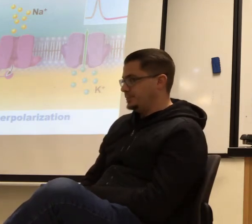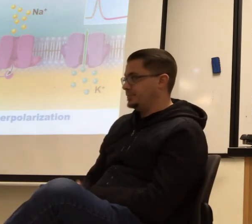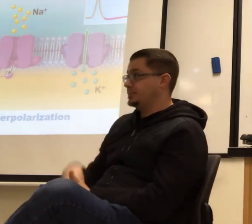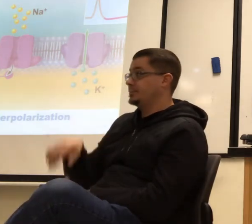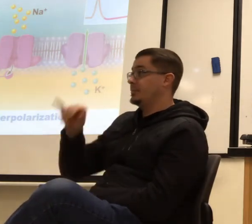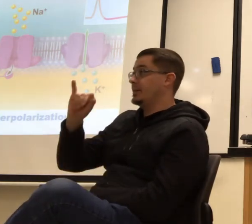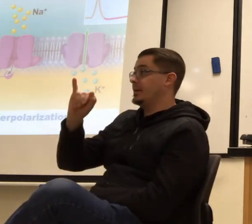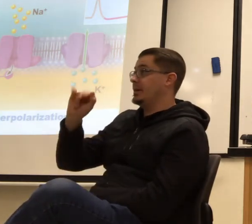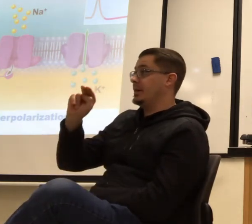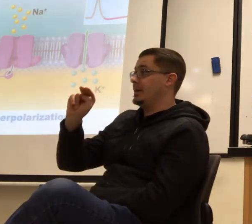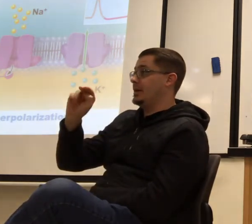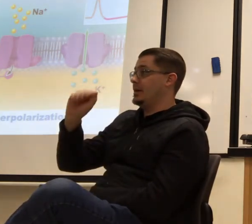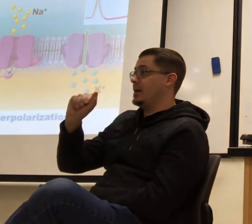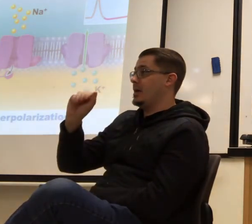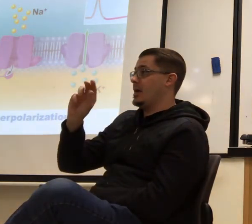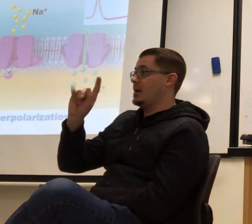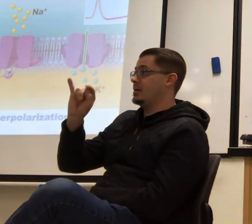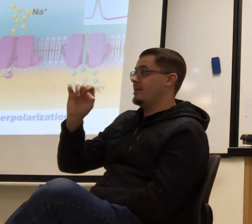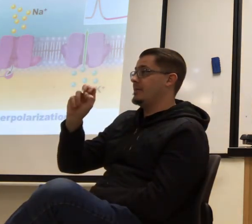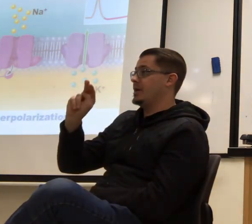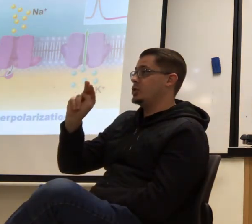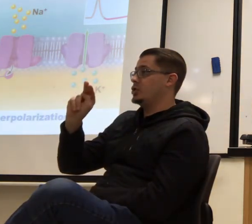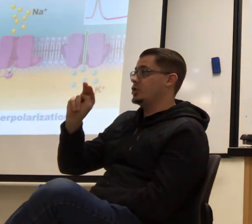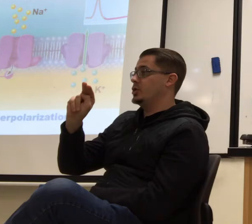Inactivation gate